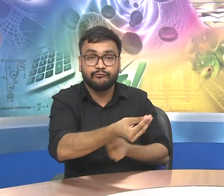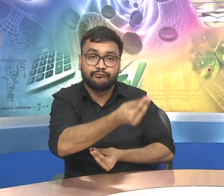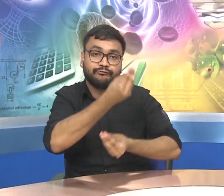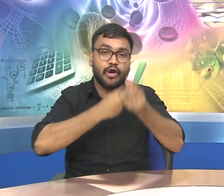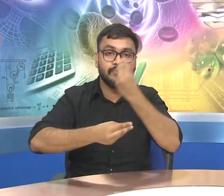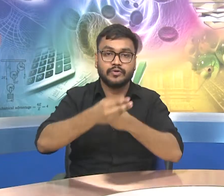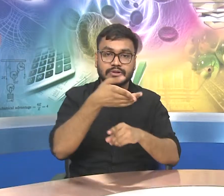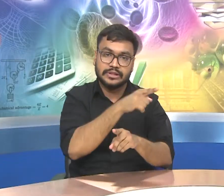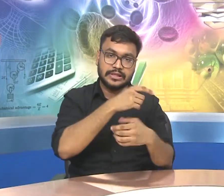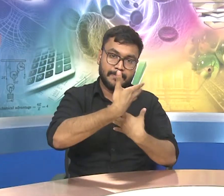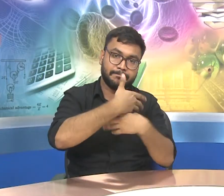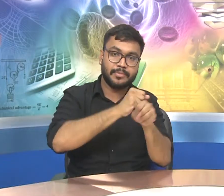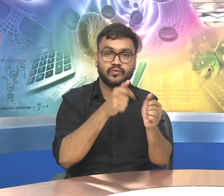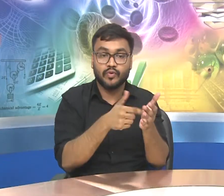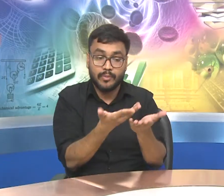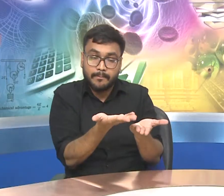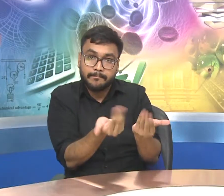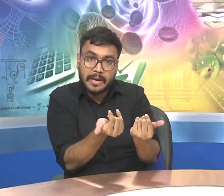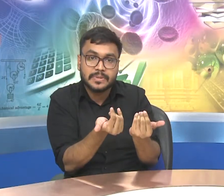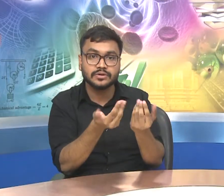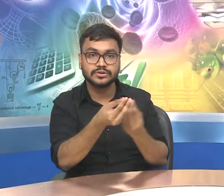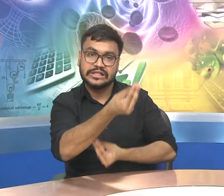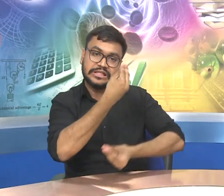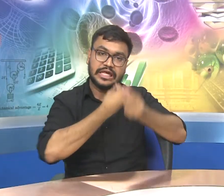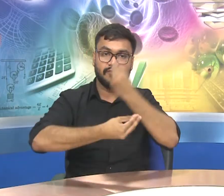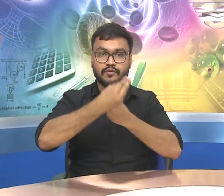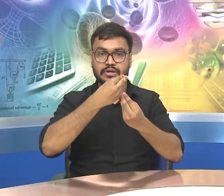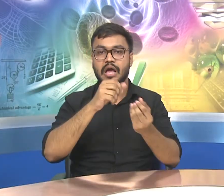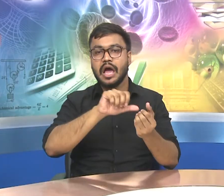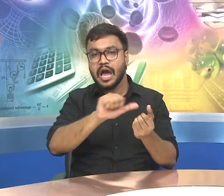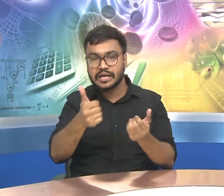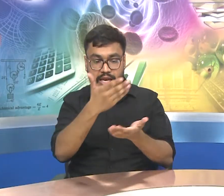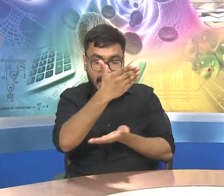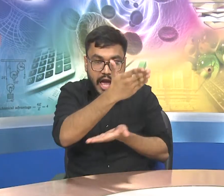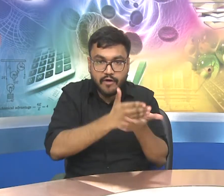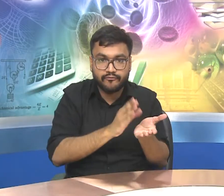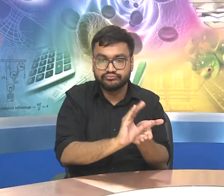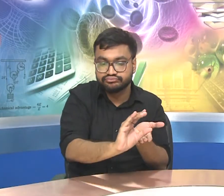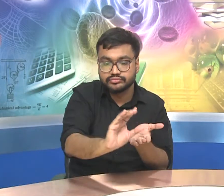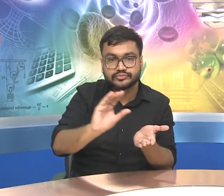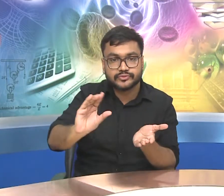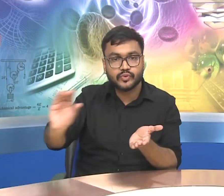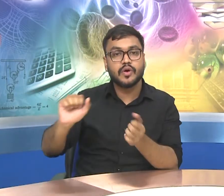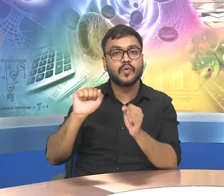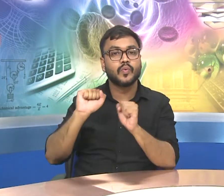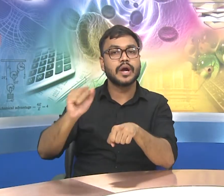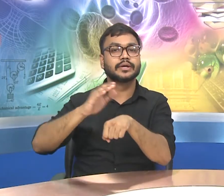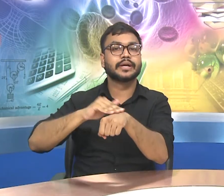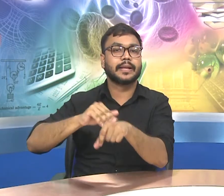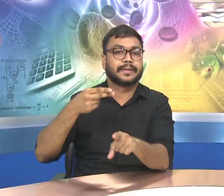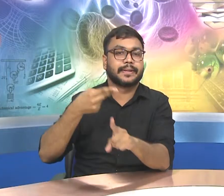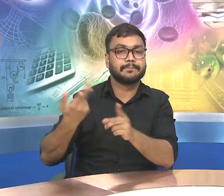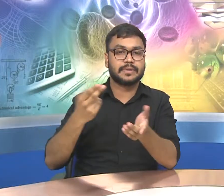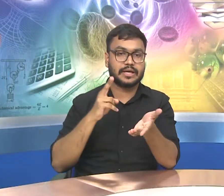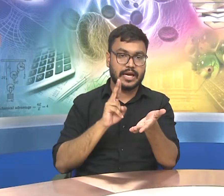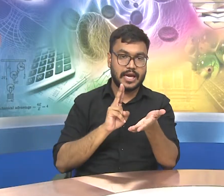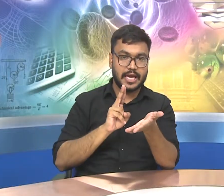and the remaining food or energy is stored in the plant and becomes available to animals and